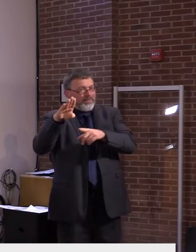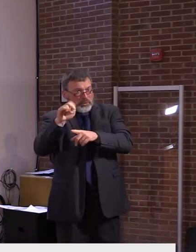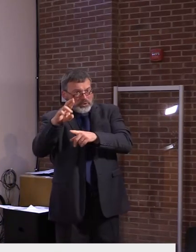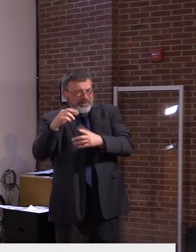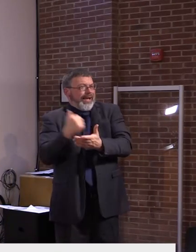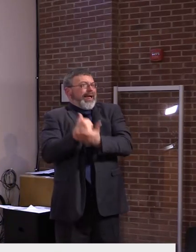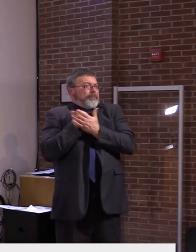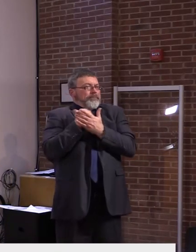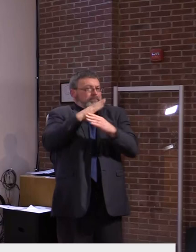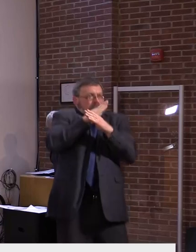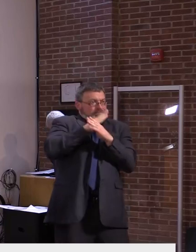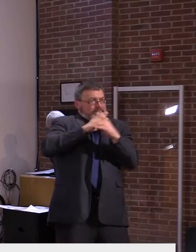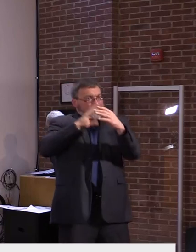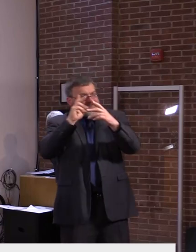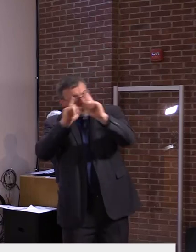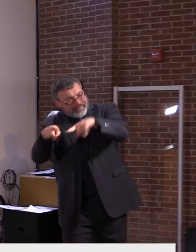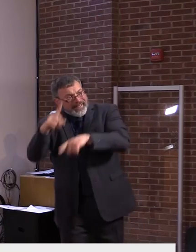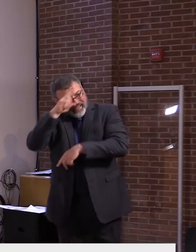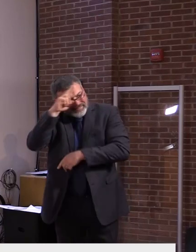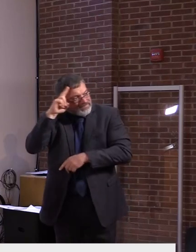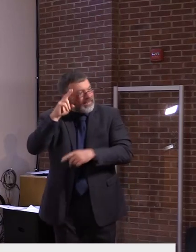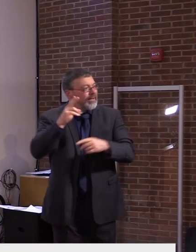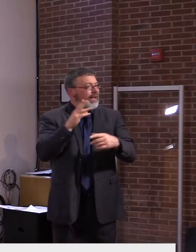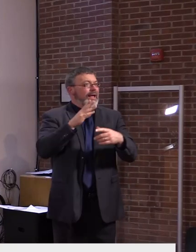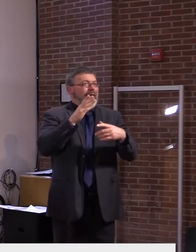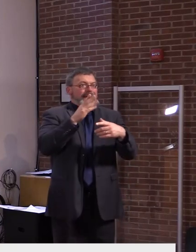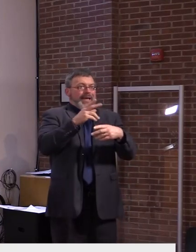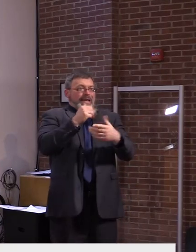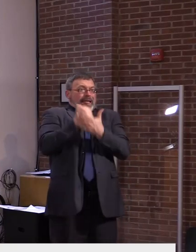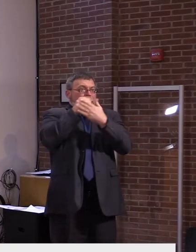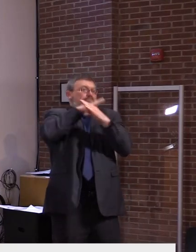serious outcomes of getting into the hospital or of death.